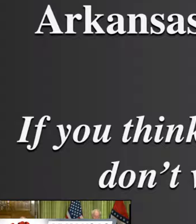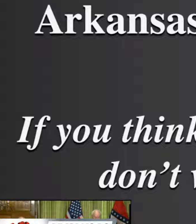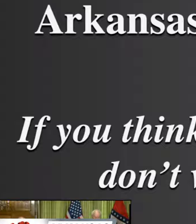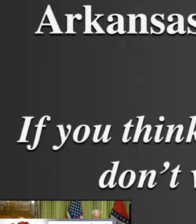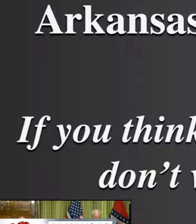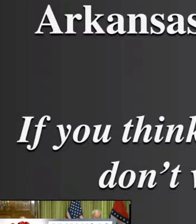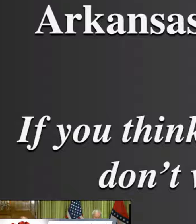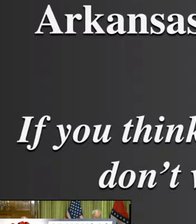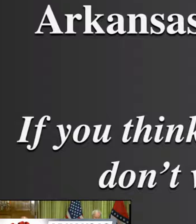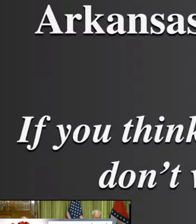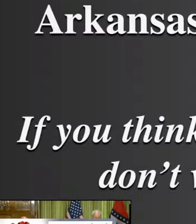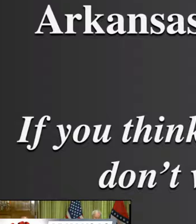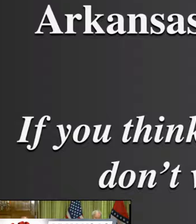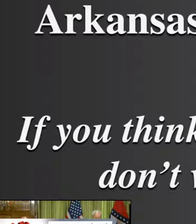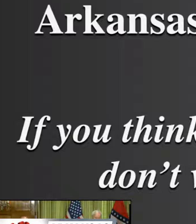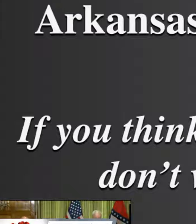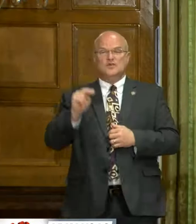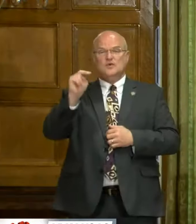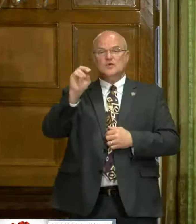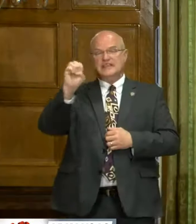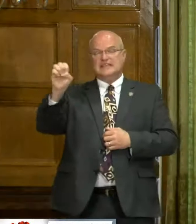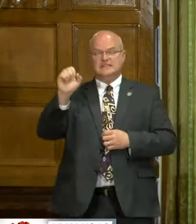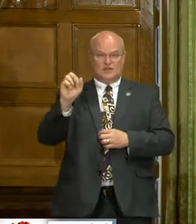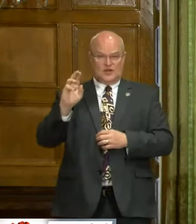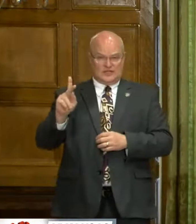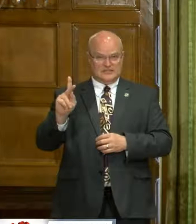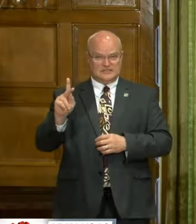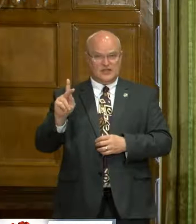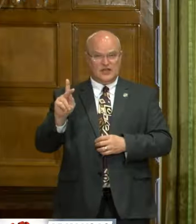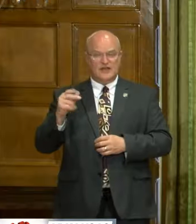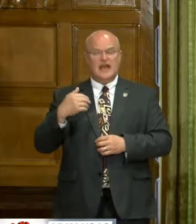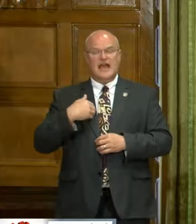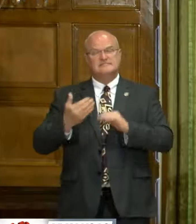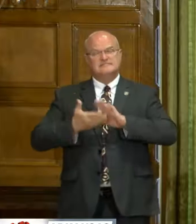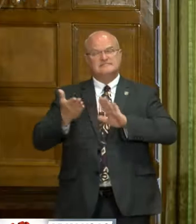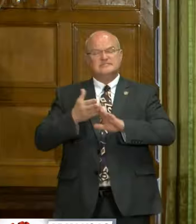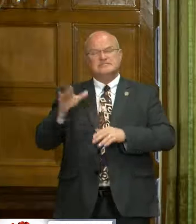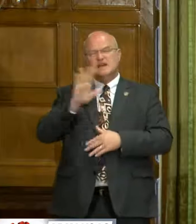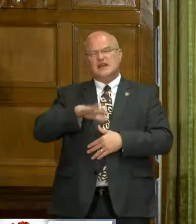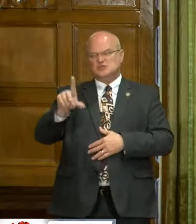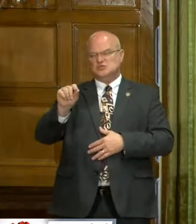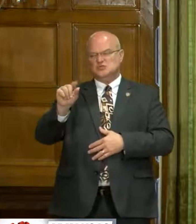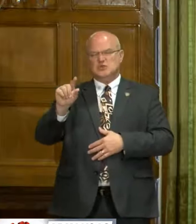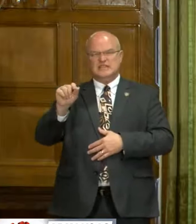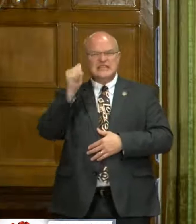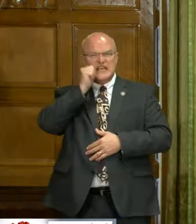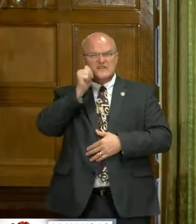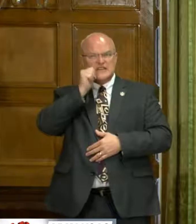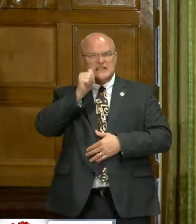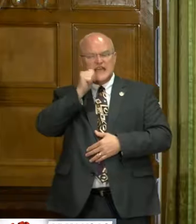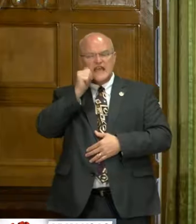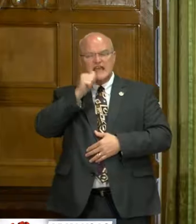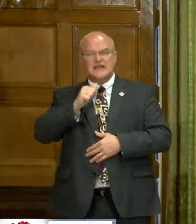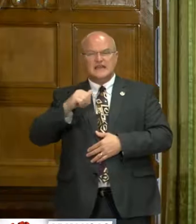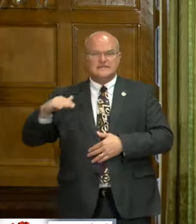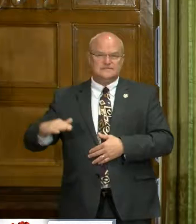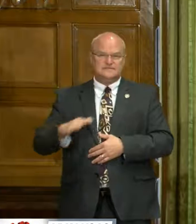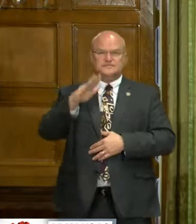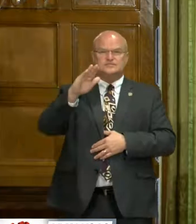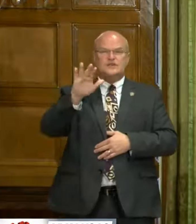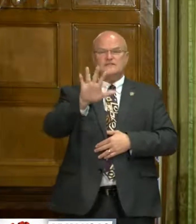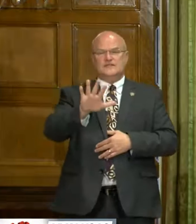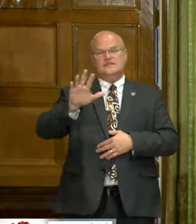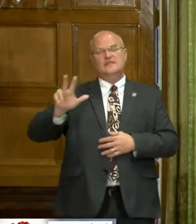to 50 tests. In Northeast Arkansas, they were running 20 tests a day. They were up